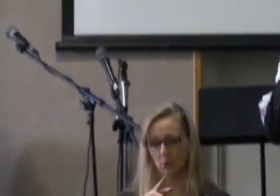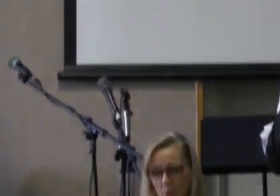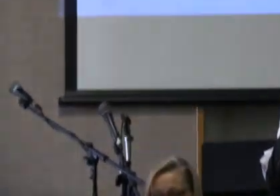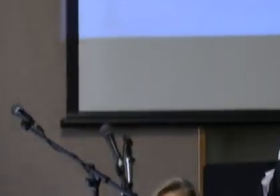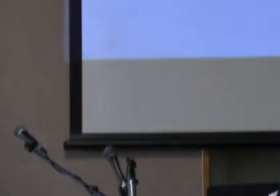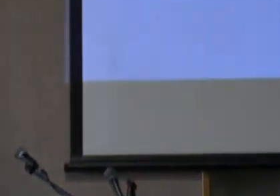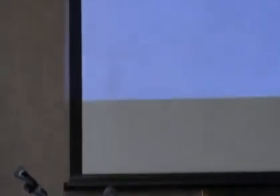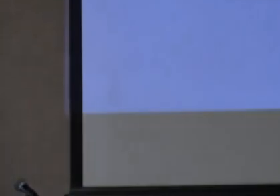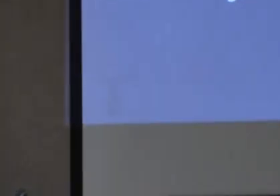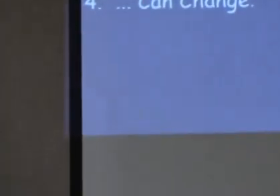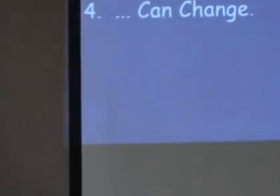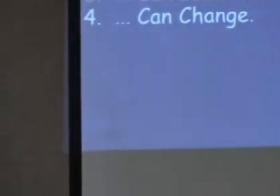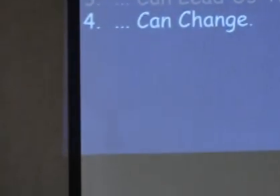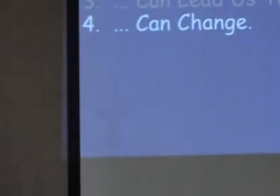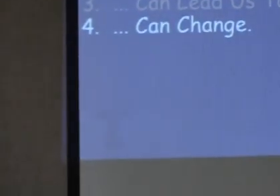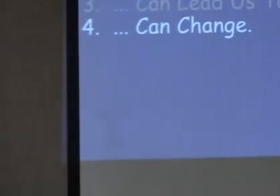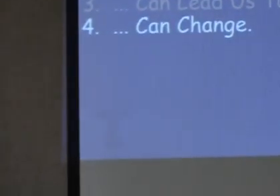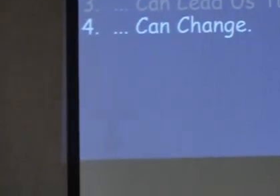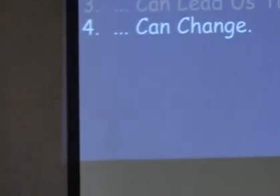can change.